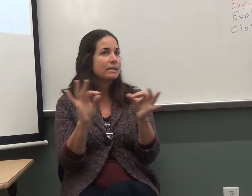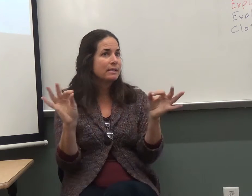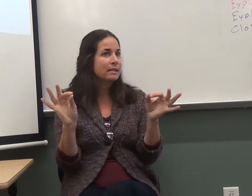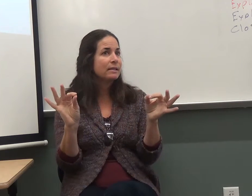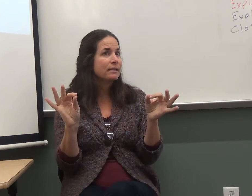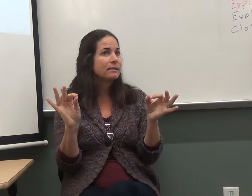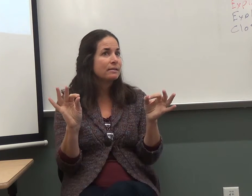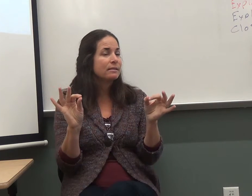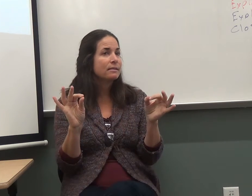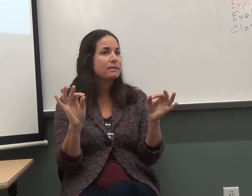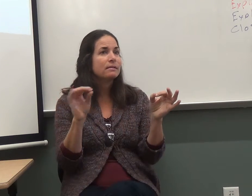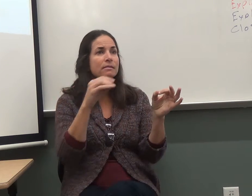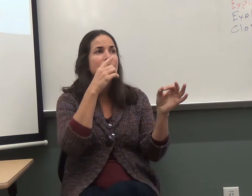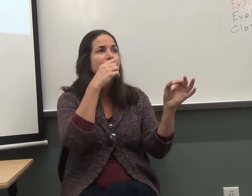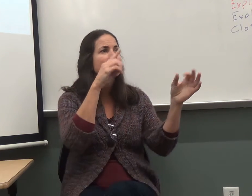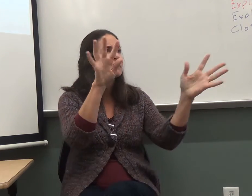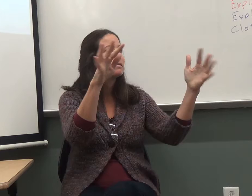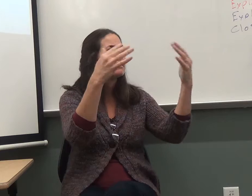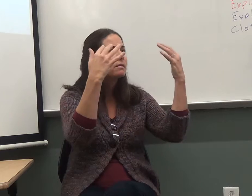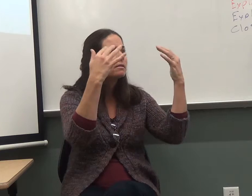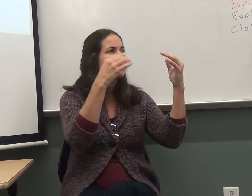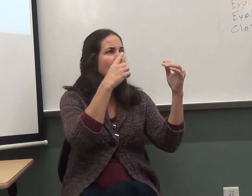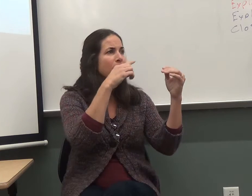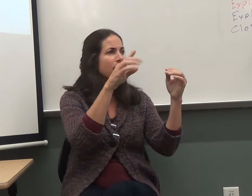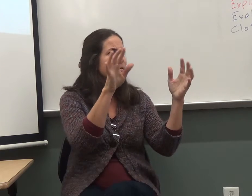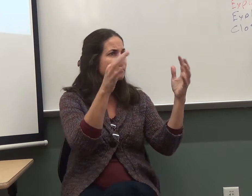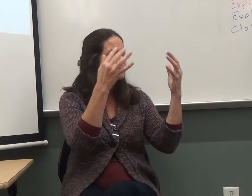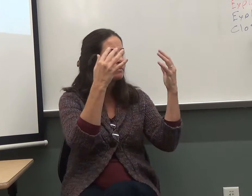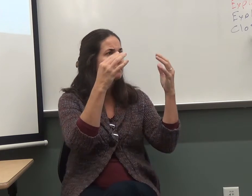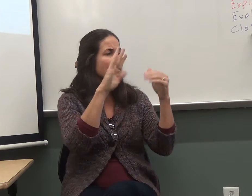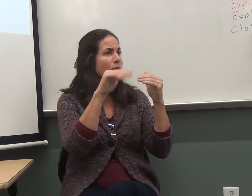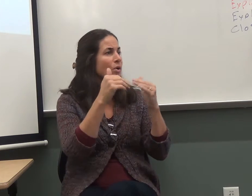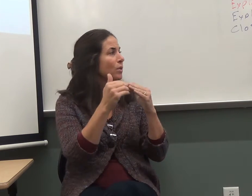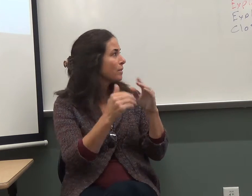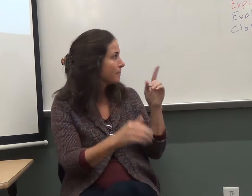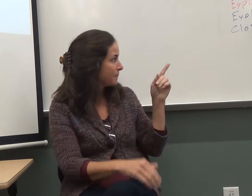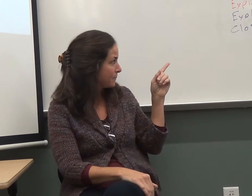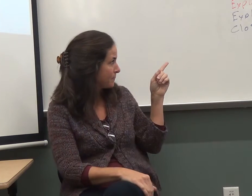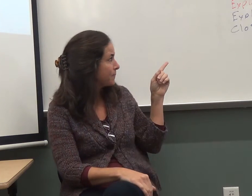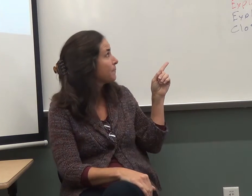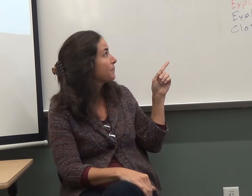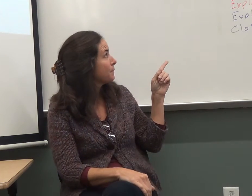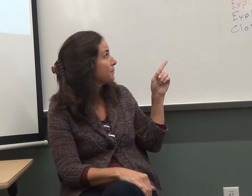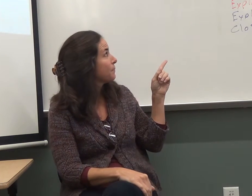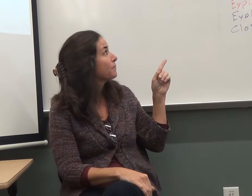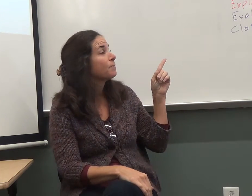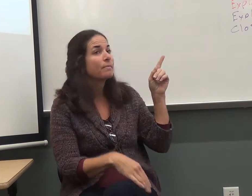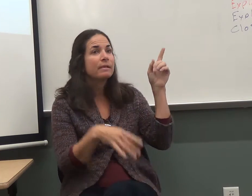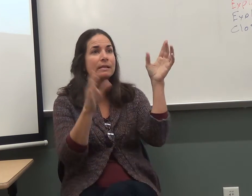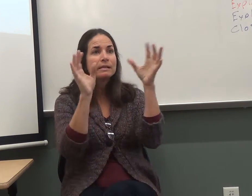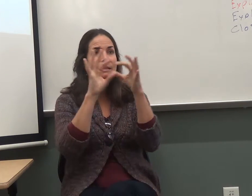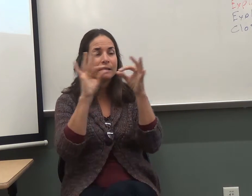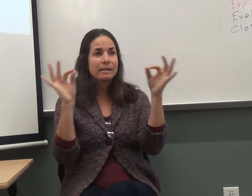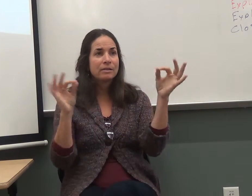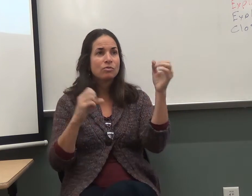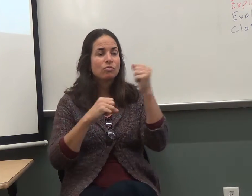Up here, guys, focus. Rand. Thank you. So if you see up here, here's your sentence structure. That's how you're going to write